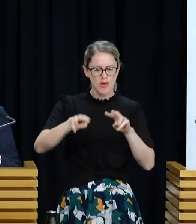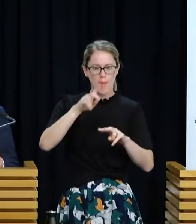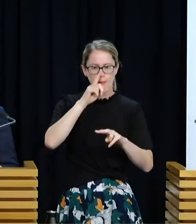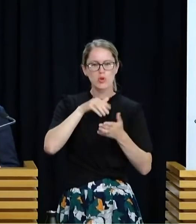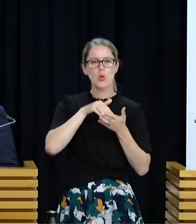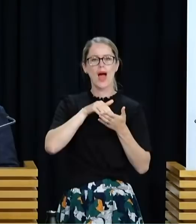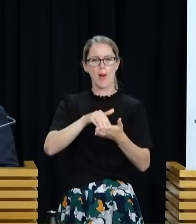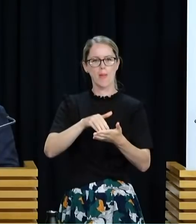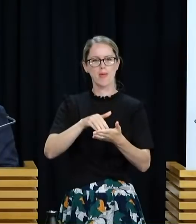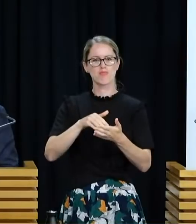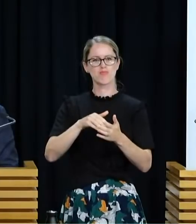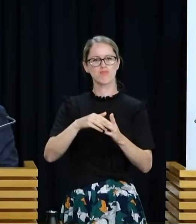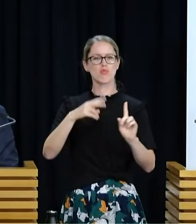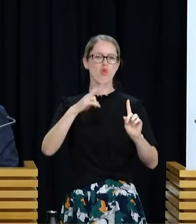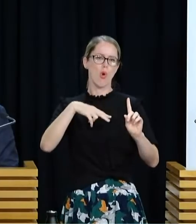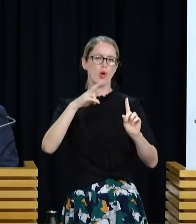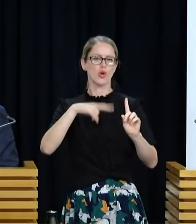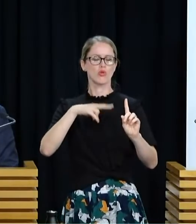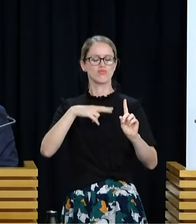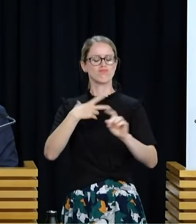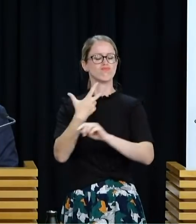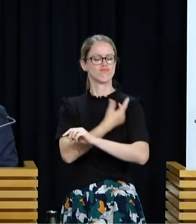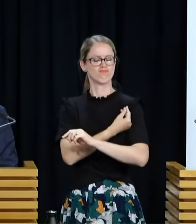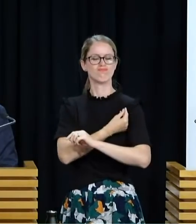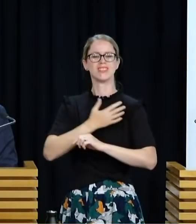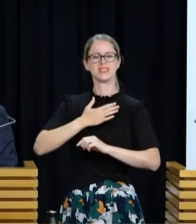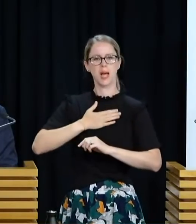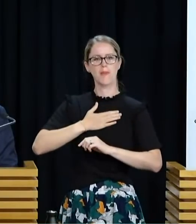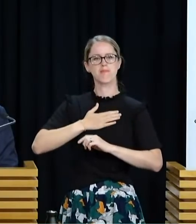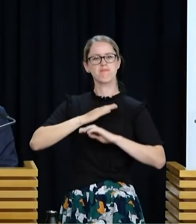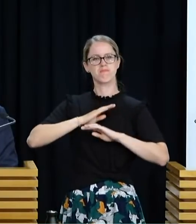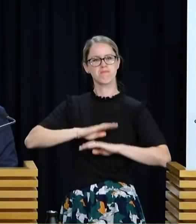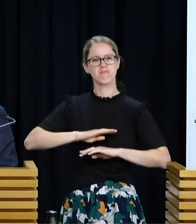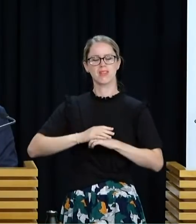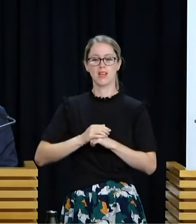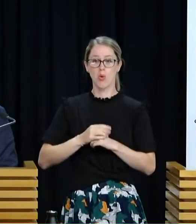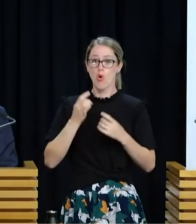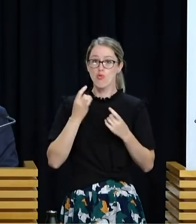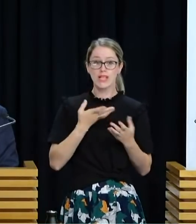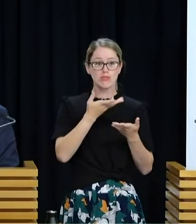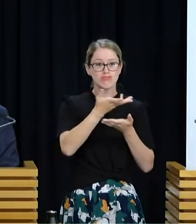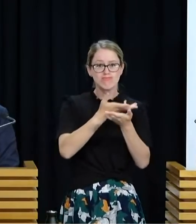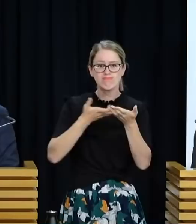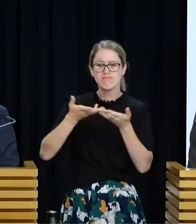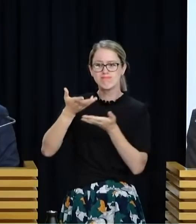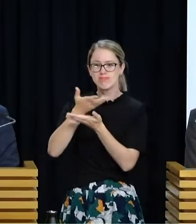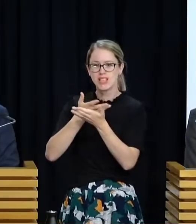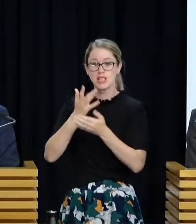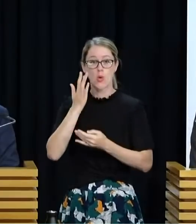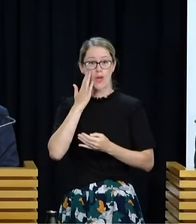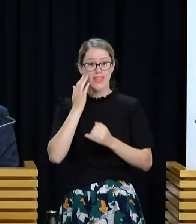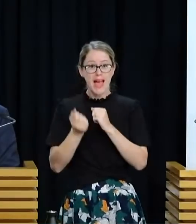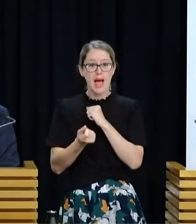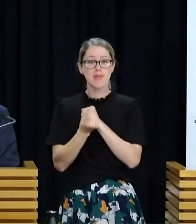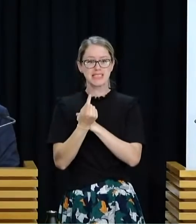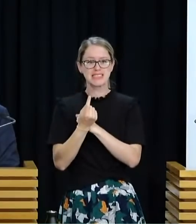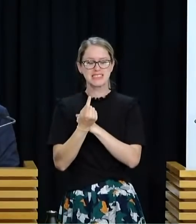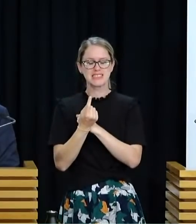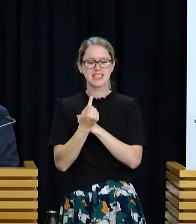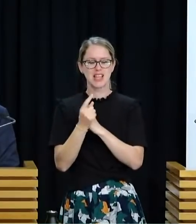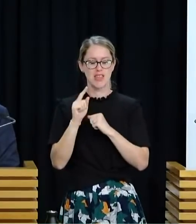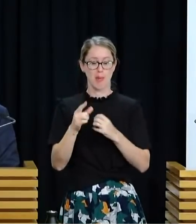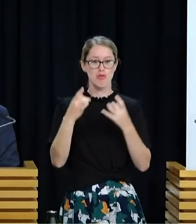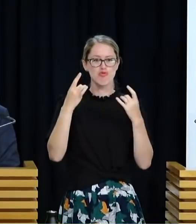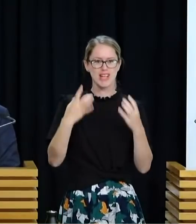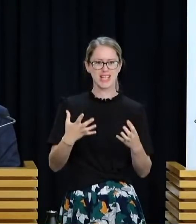be helping to role model what we're asking other people to do. So we're already in conversation with some of those people, so that when we get to that point, they'll be there